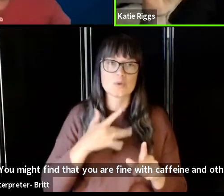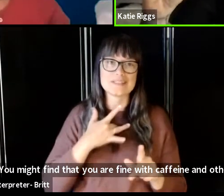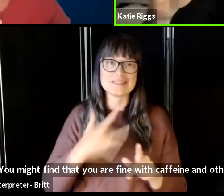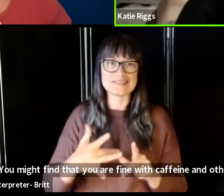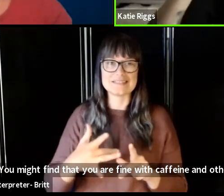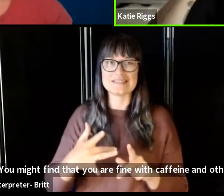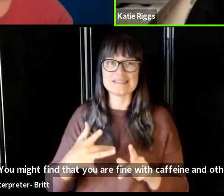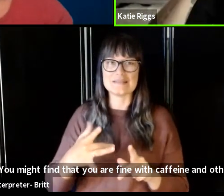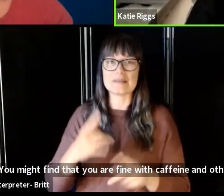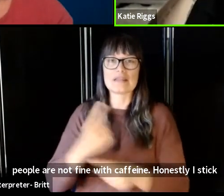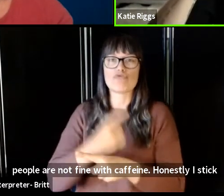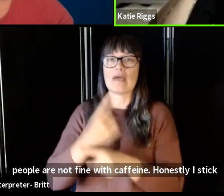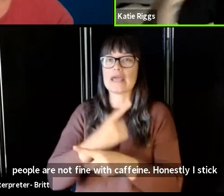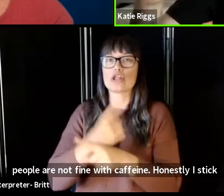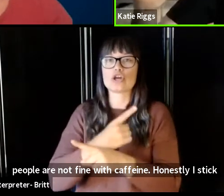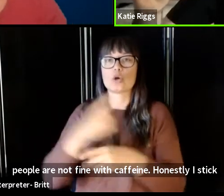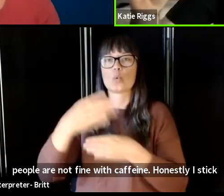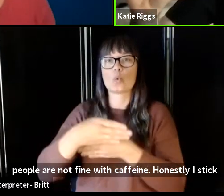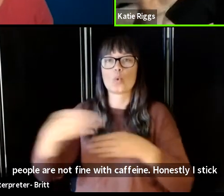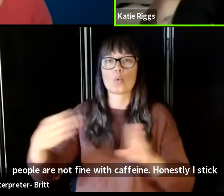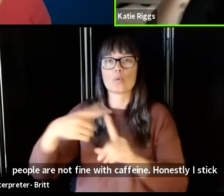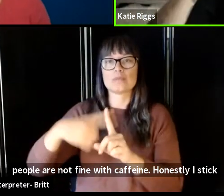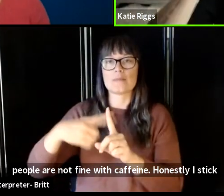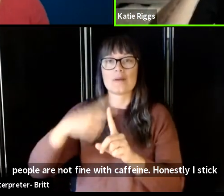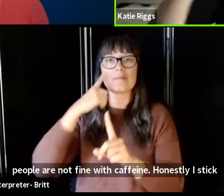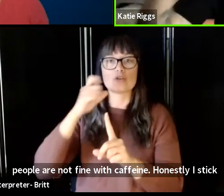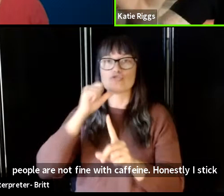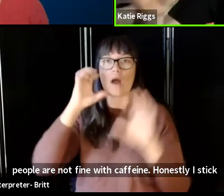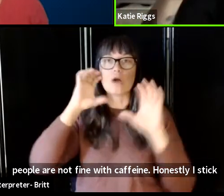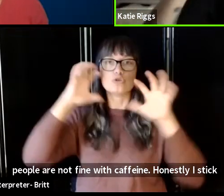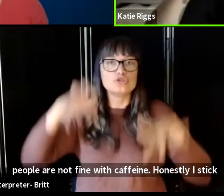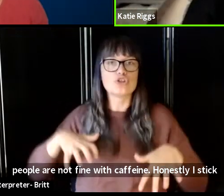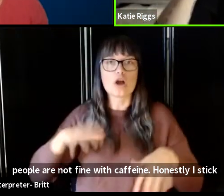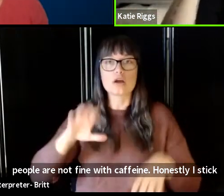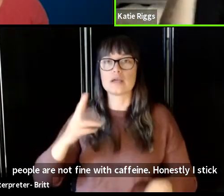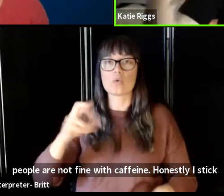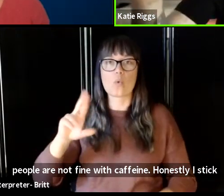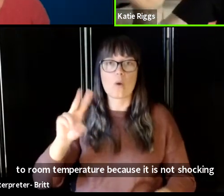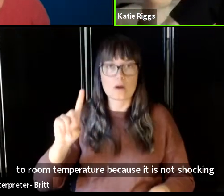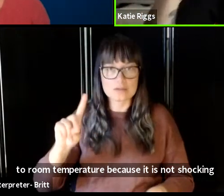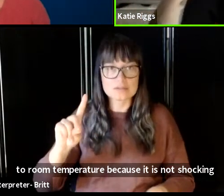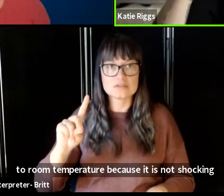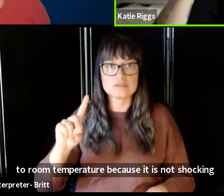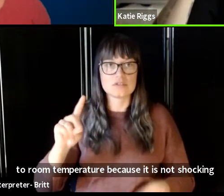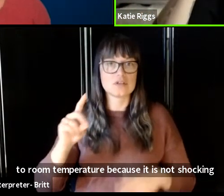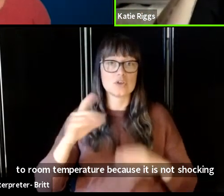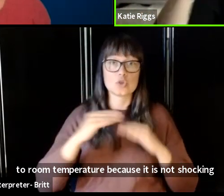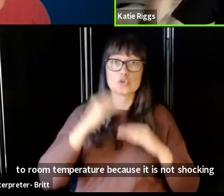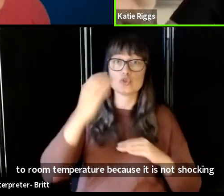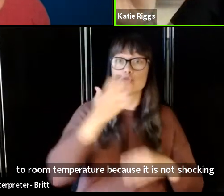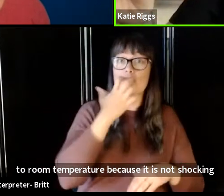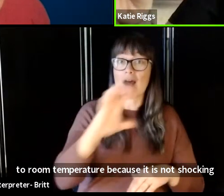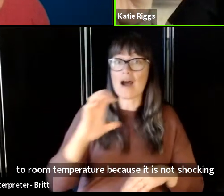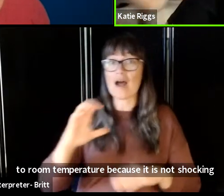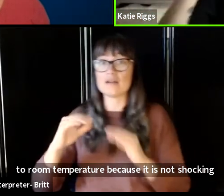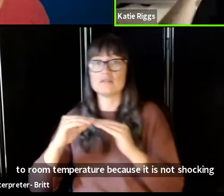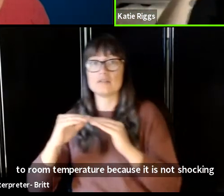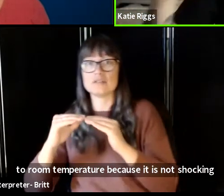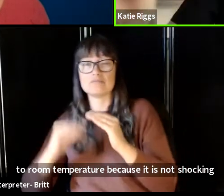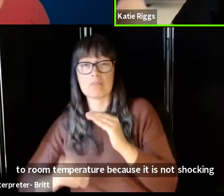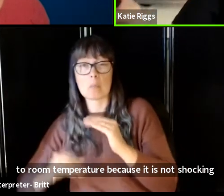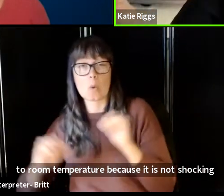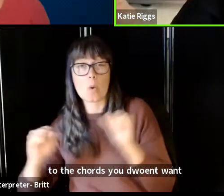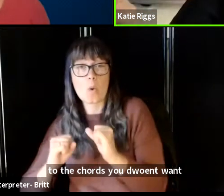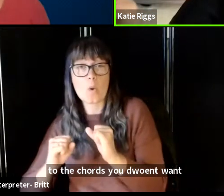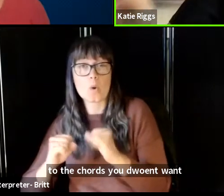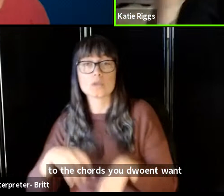room temperature, because it's not shocking to your cords. You don't want to drink too hot, and you don't want to drink too cold. It's always room temperature, which might be